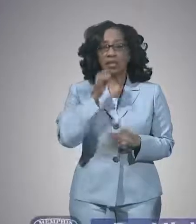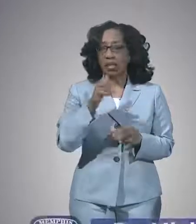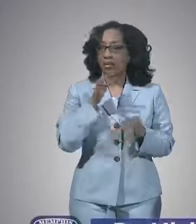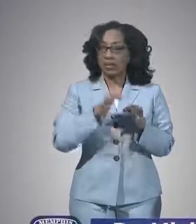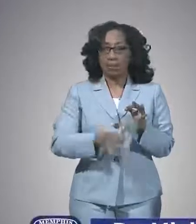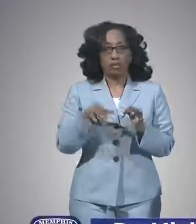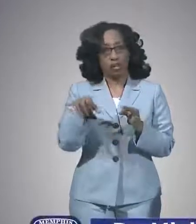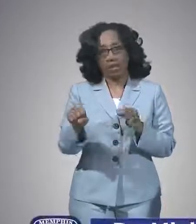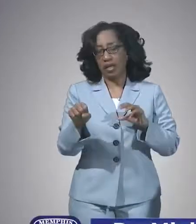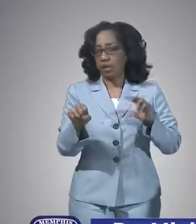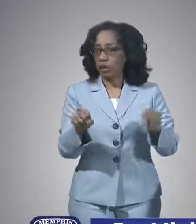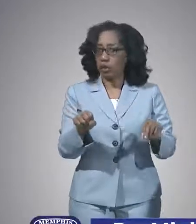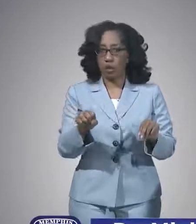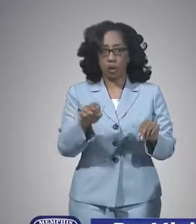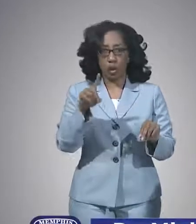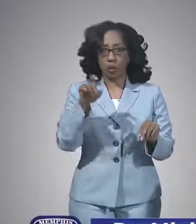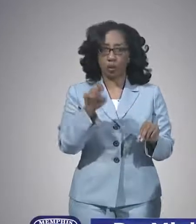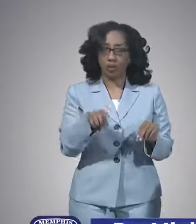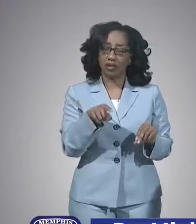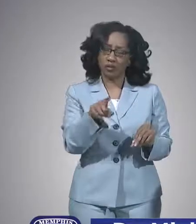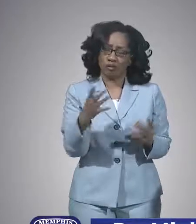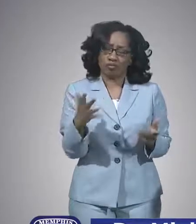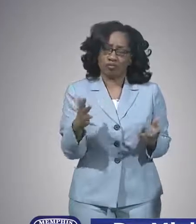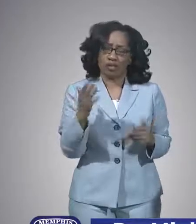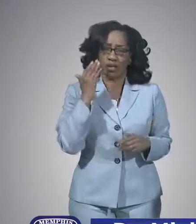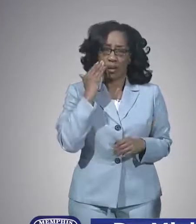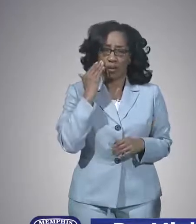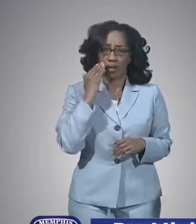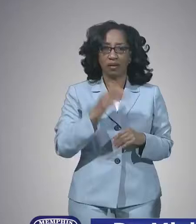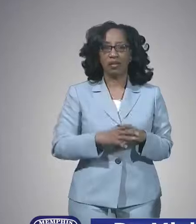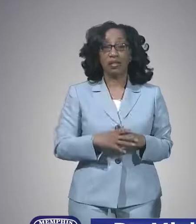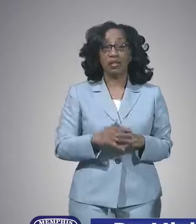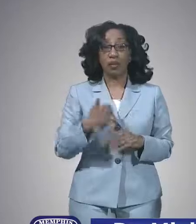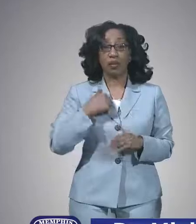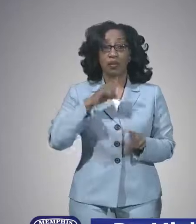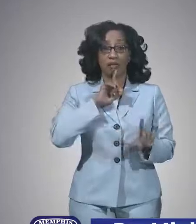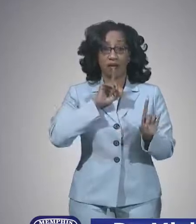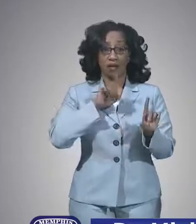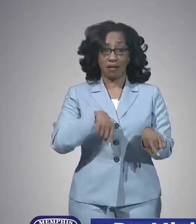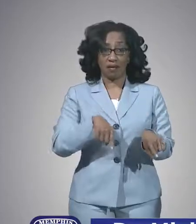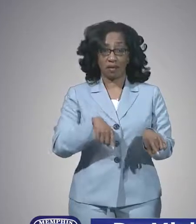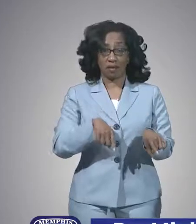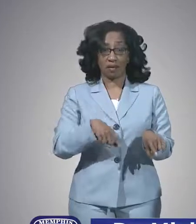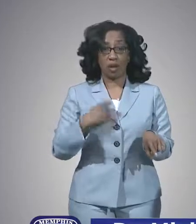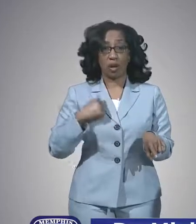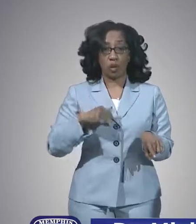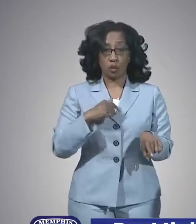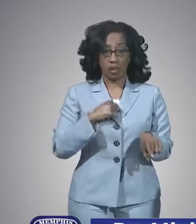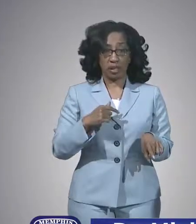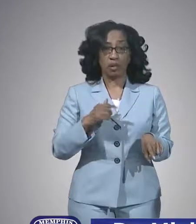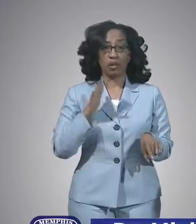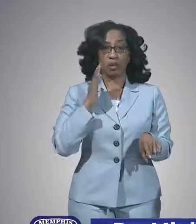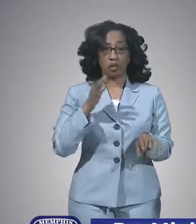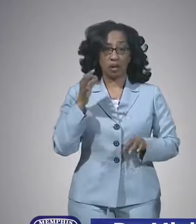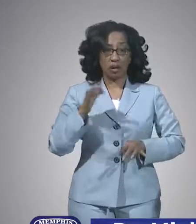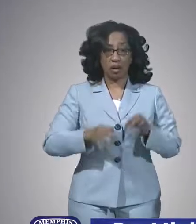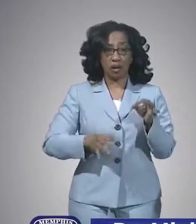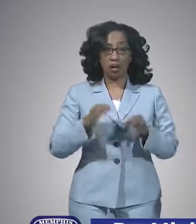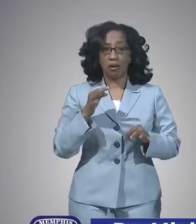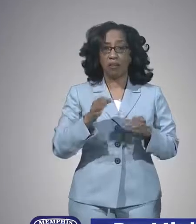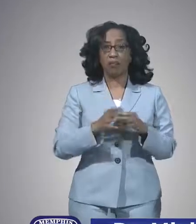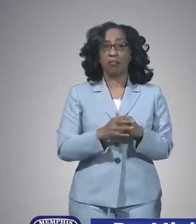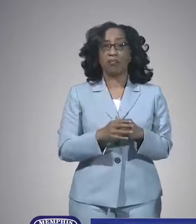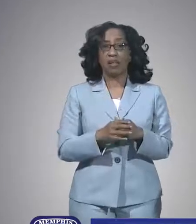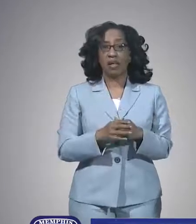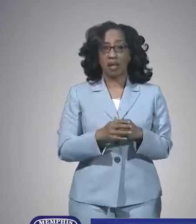yes or no question, and you know that. So what I will say is, we are in pending litigation as it regards